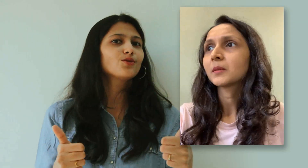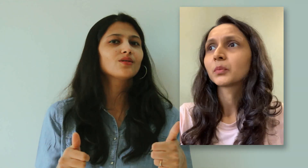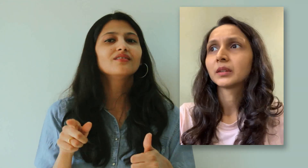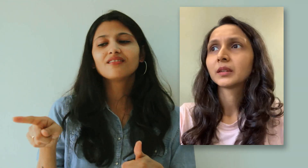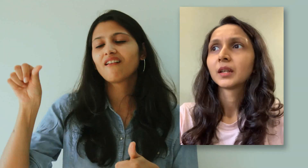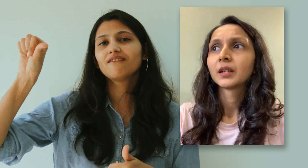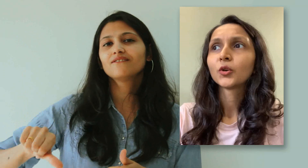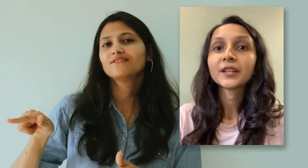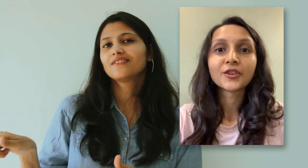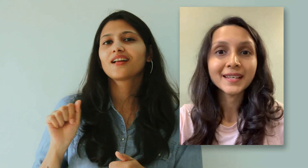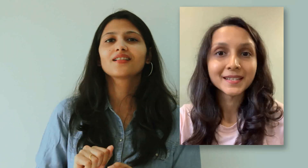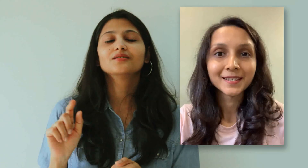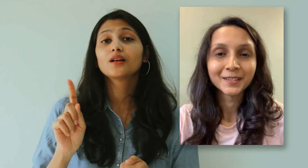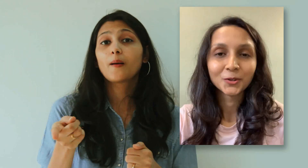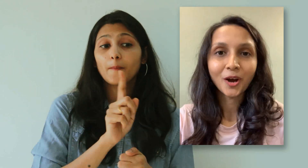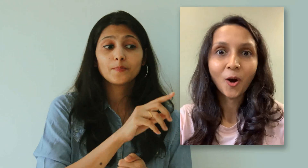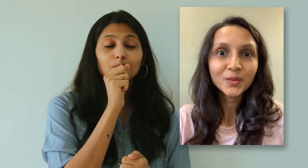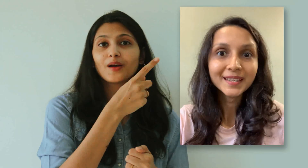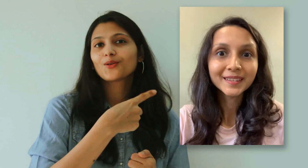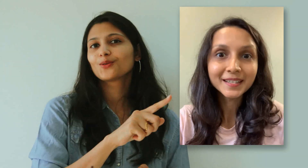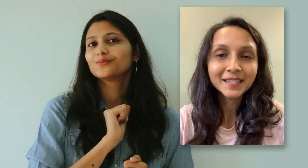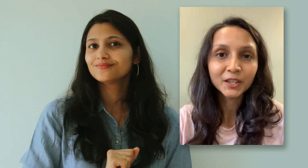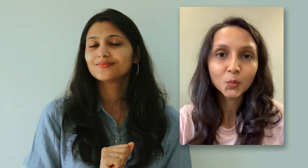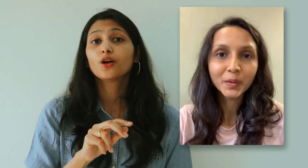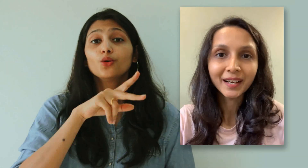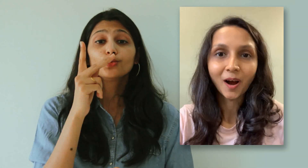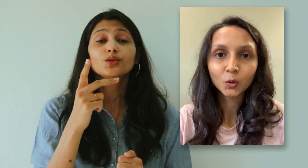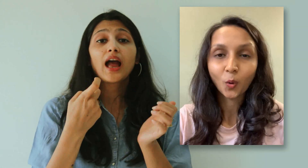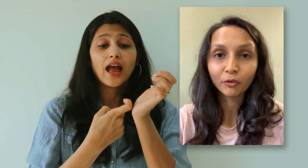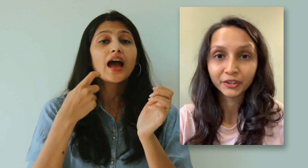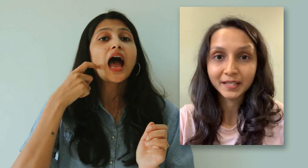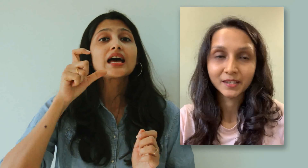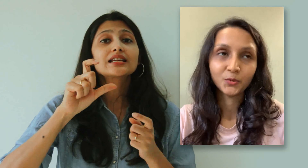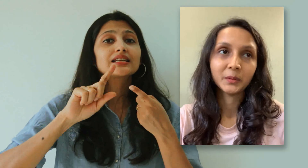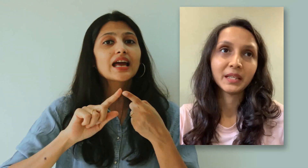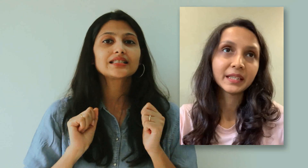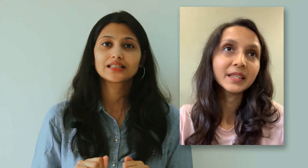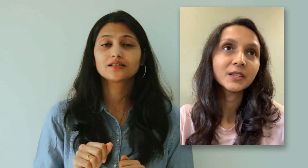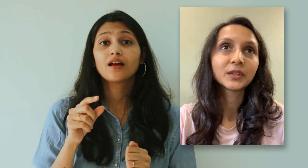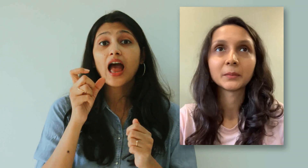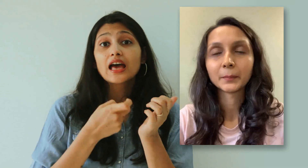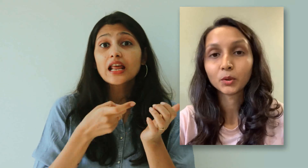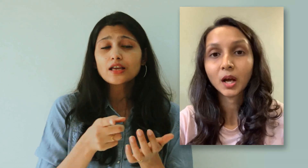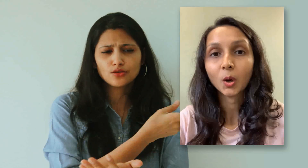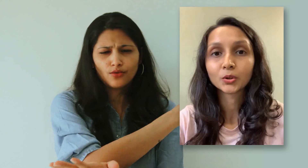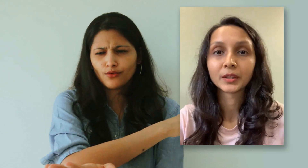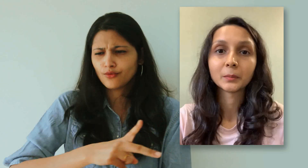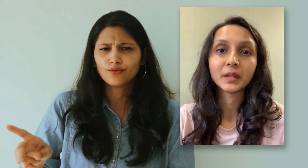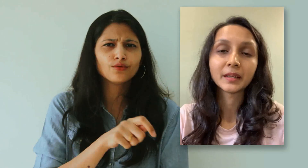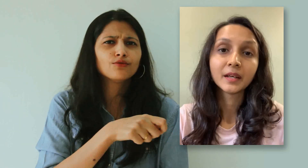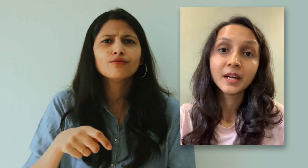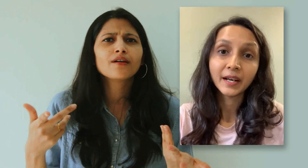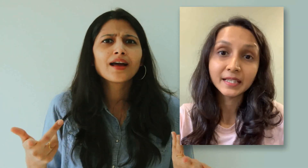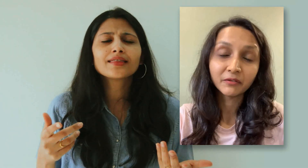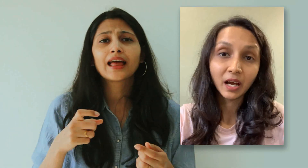very simple, look at rice. How many things can you make out of rice? You can make kheer, you can make pulao, you can